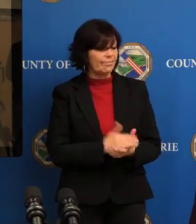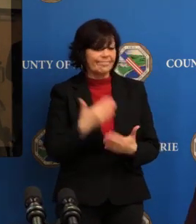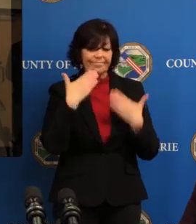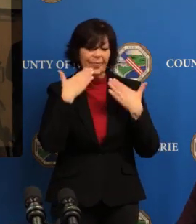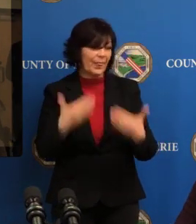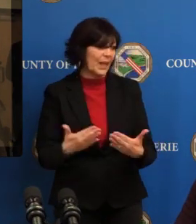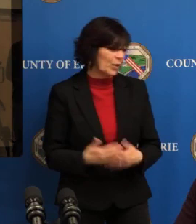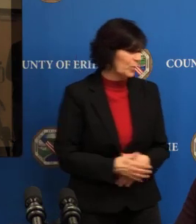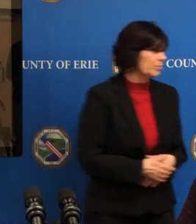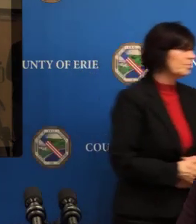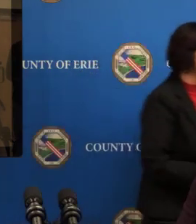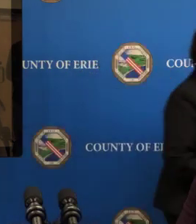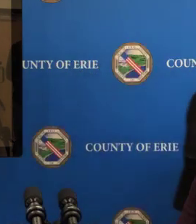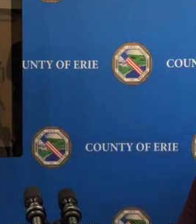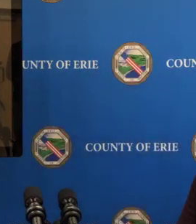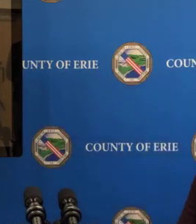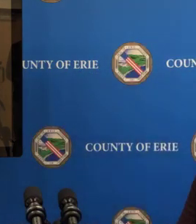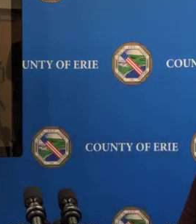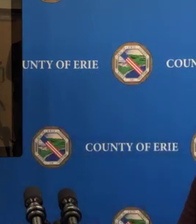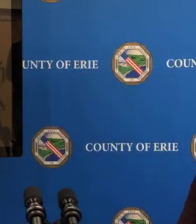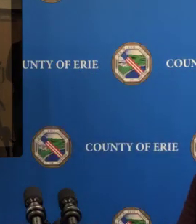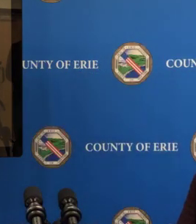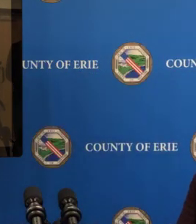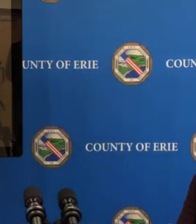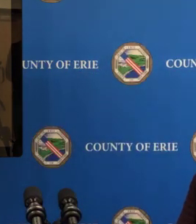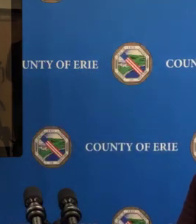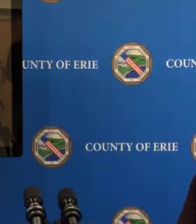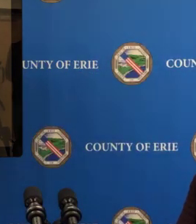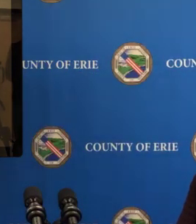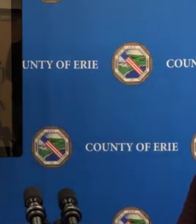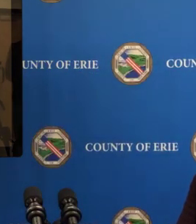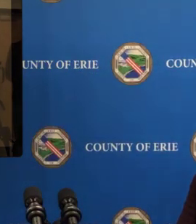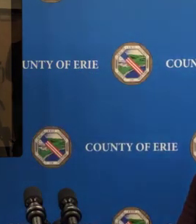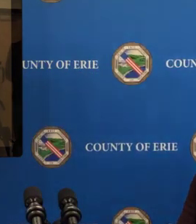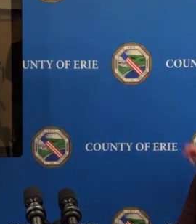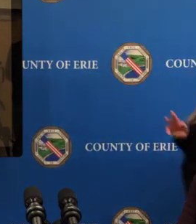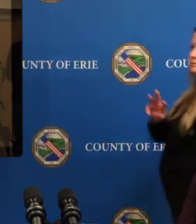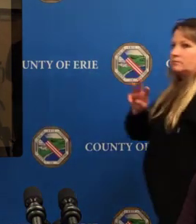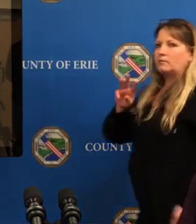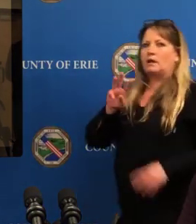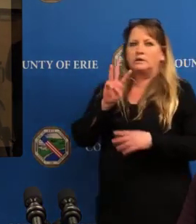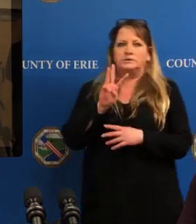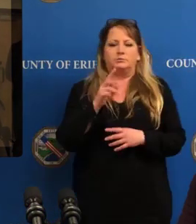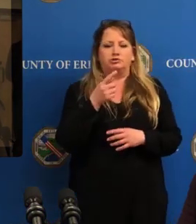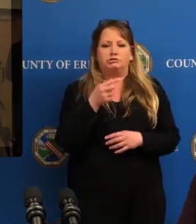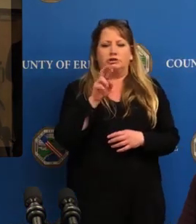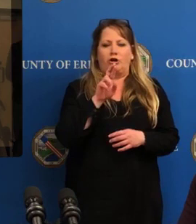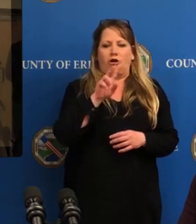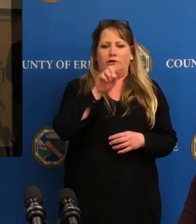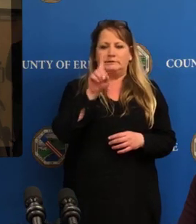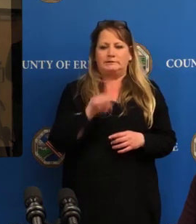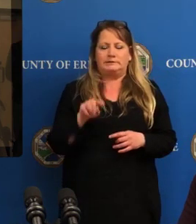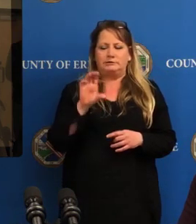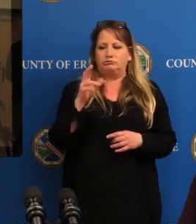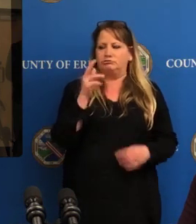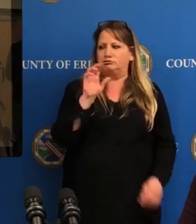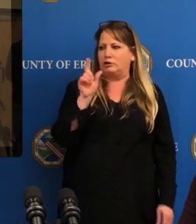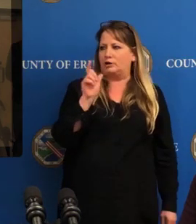you. Is anyone there from WGRZ Channel 2? Yeah, Steve Brown's on the call. Hi, Steve. Thank